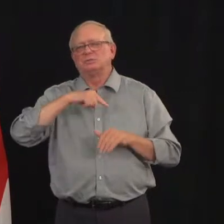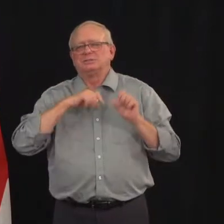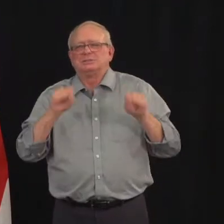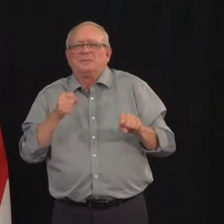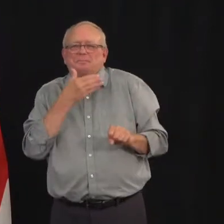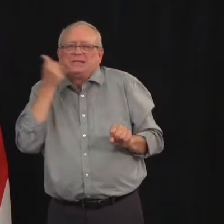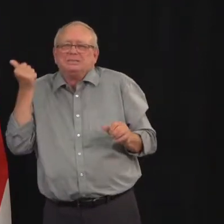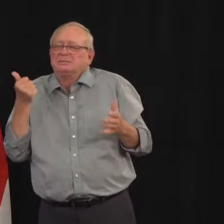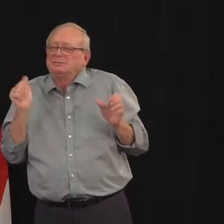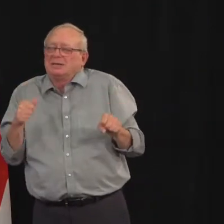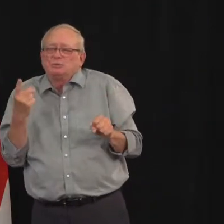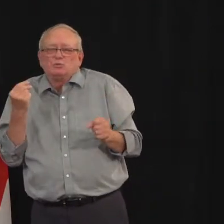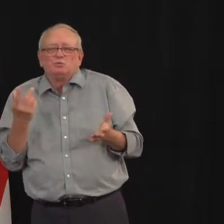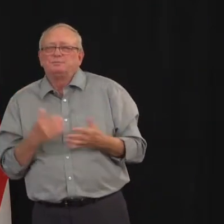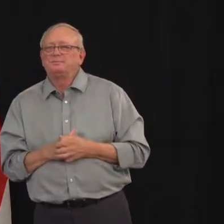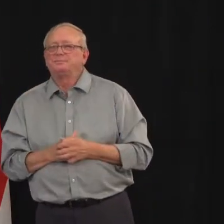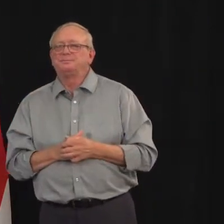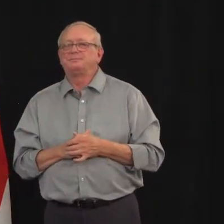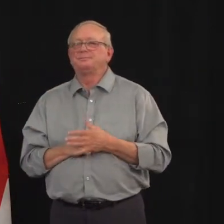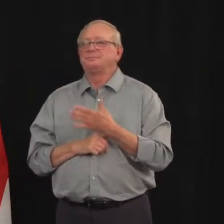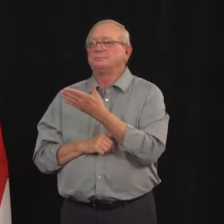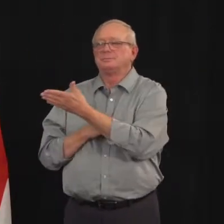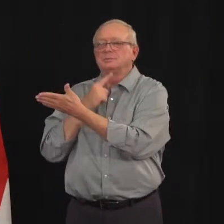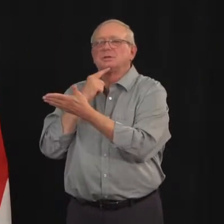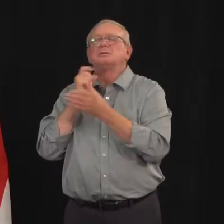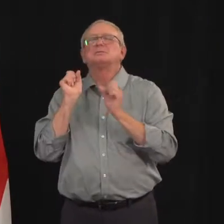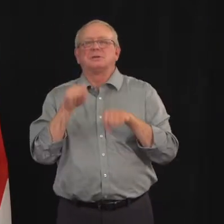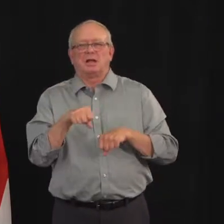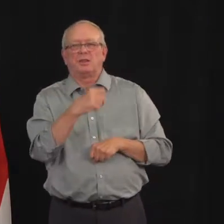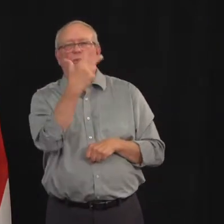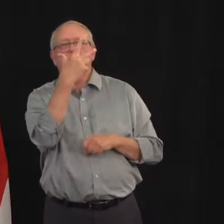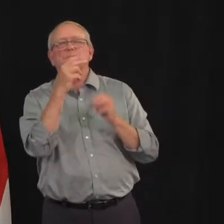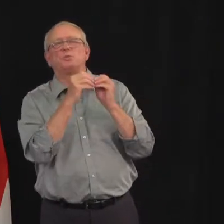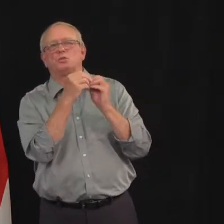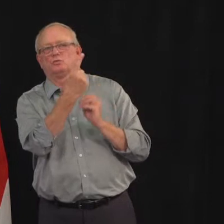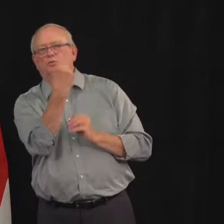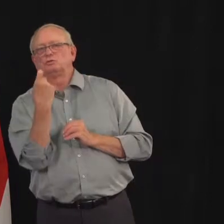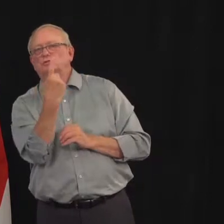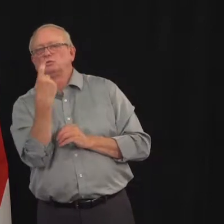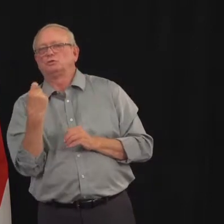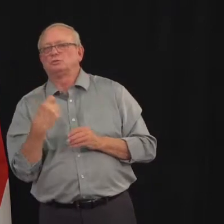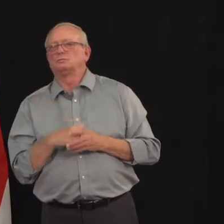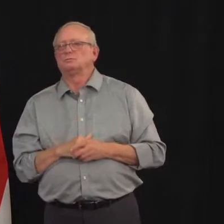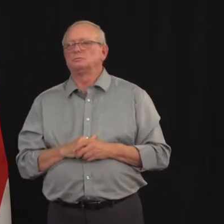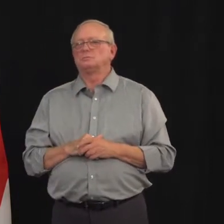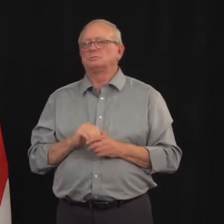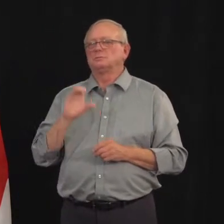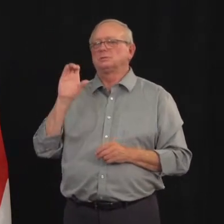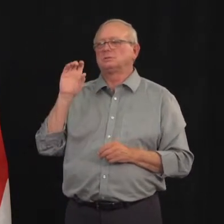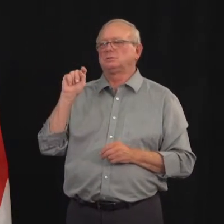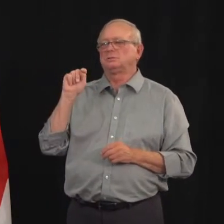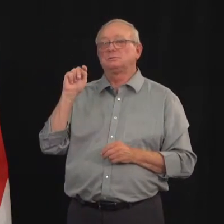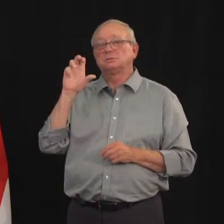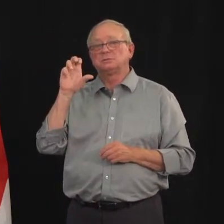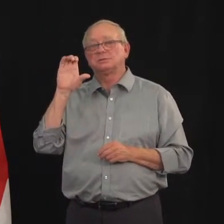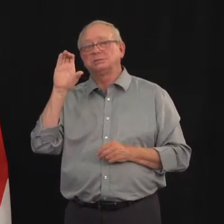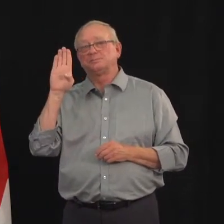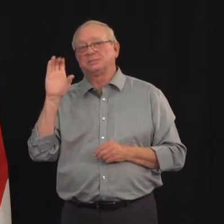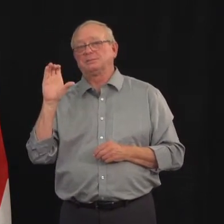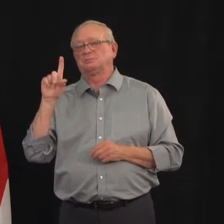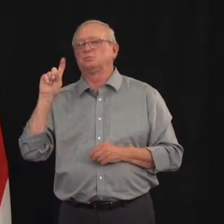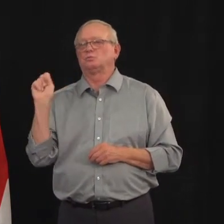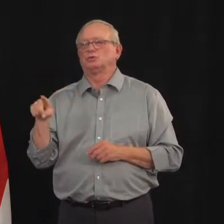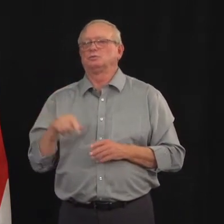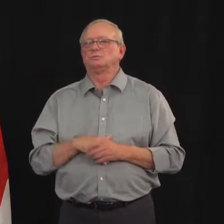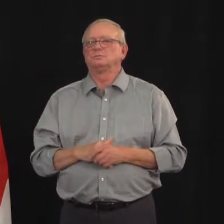please? Matt Woodman with CBC. Go ahead, Matt. Hi, Dr. Hinshaw. Over the weekend, the